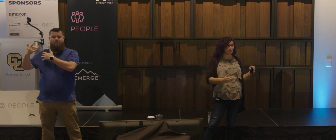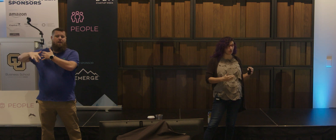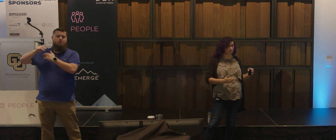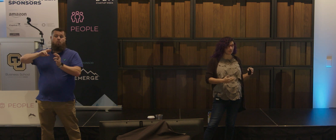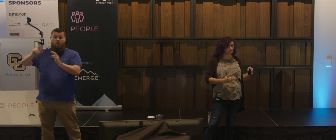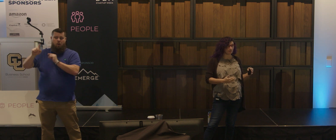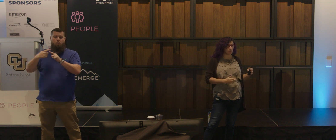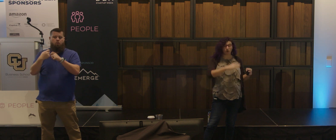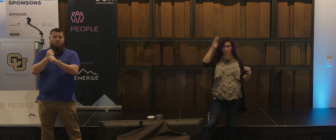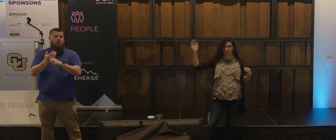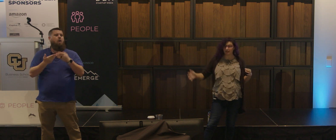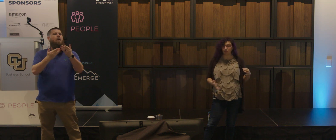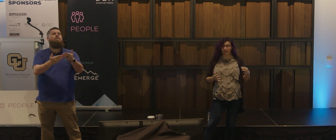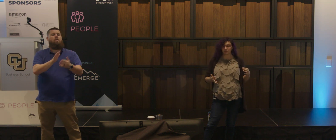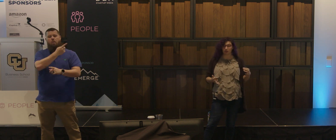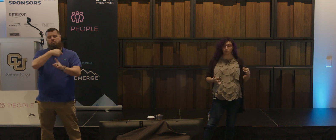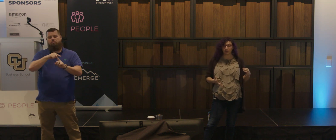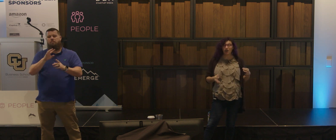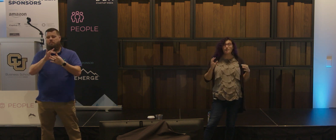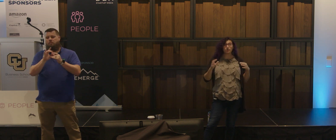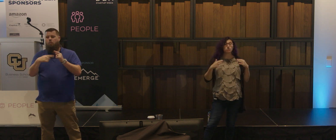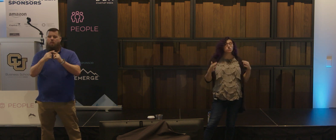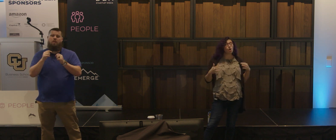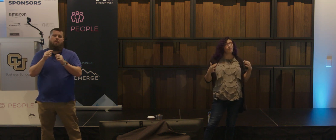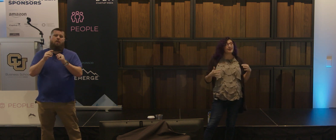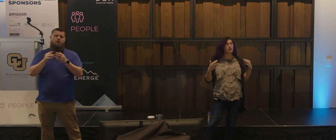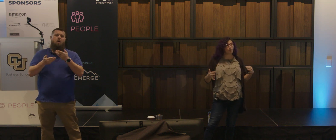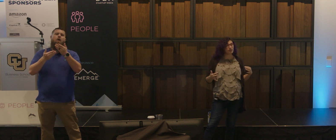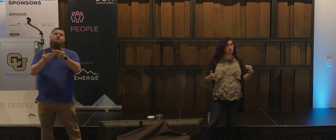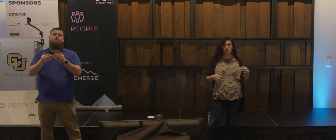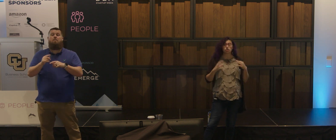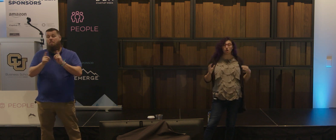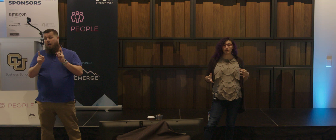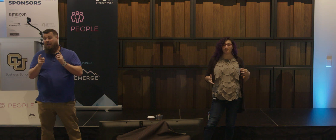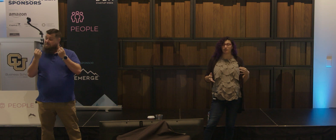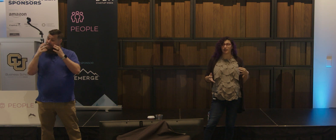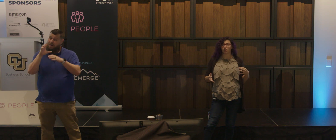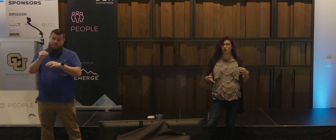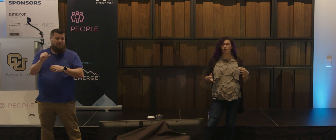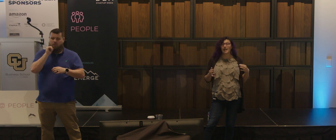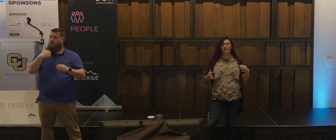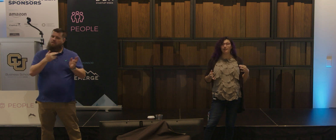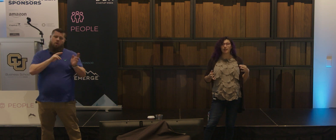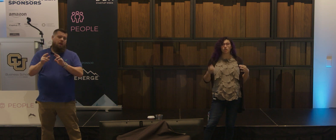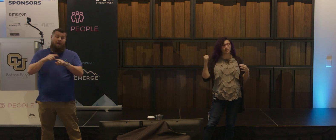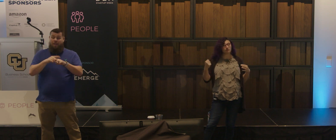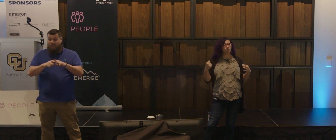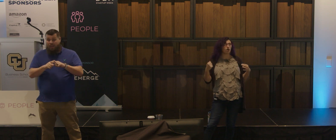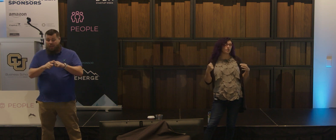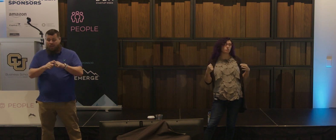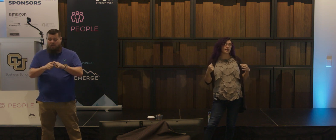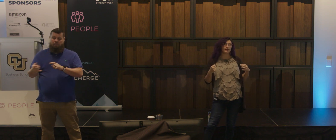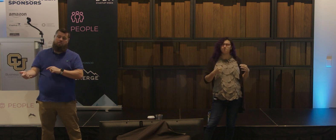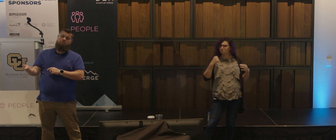go when you make an offer. And we'll come back to that when we get to the offer point. But so many companies don't have that ready to go. And then you get a